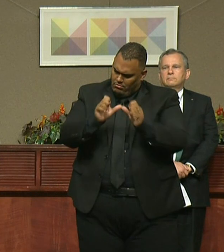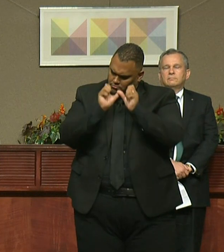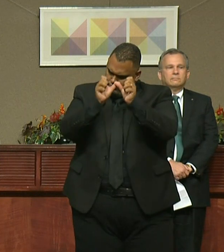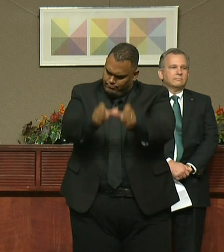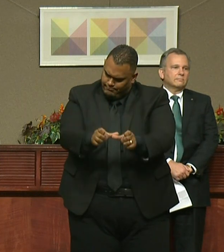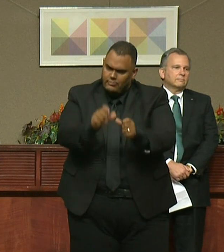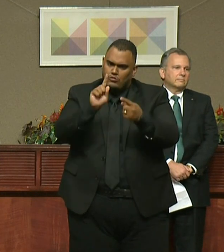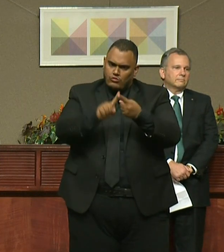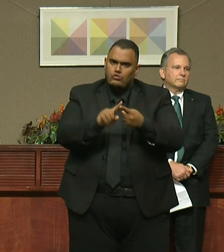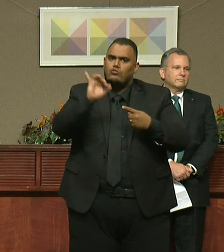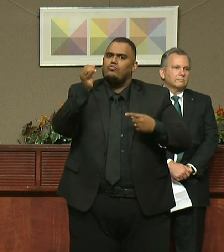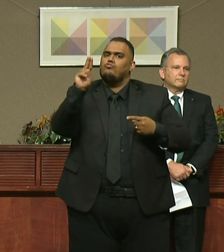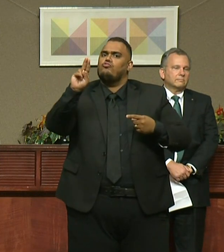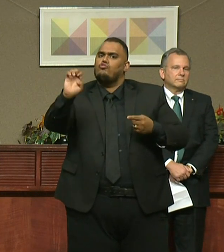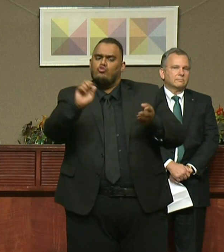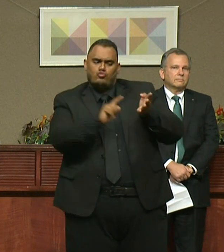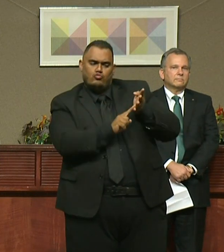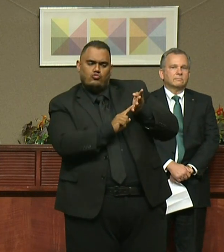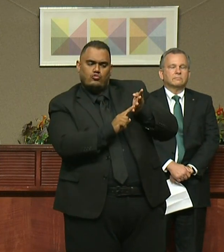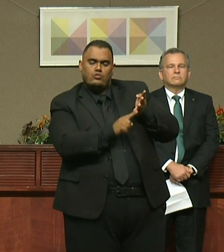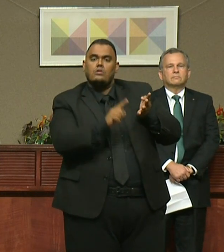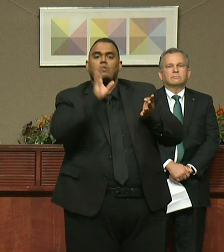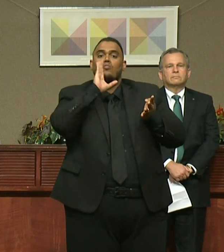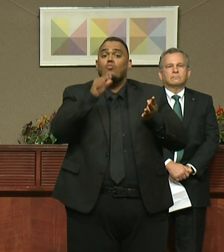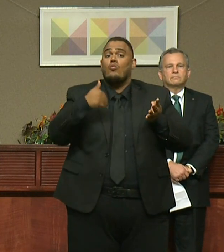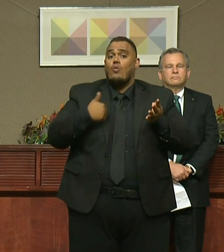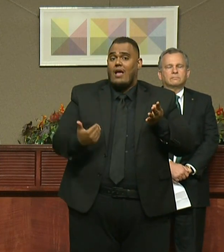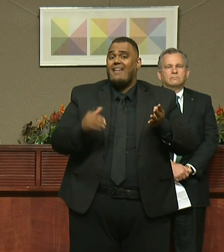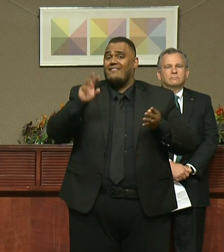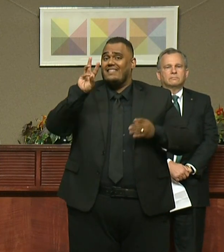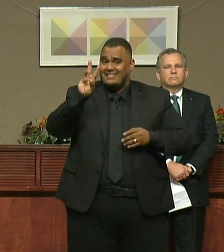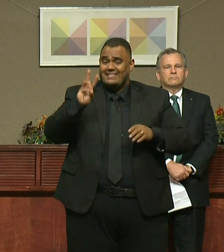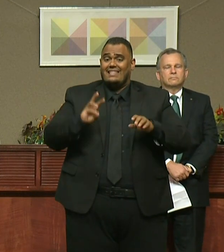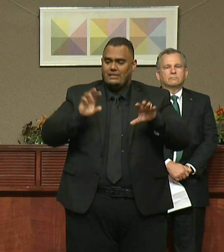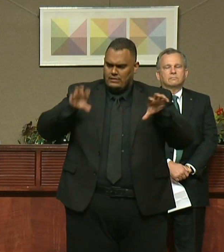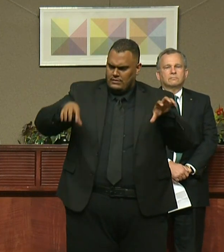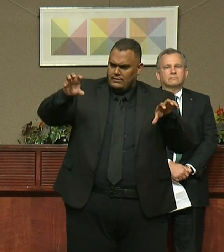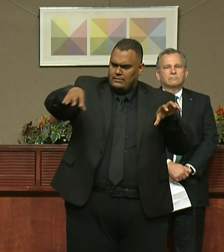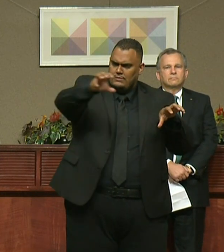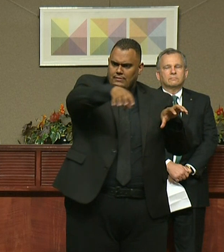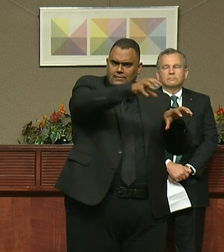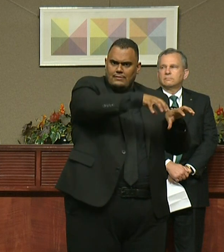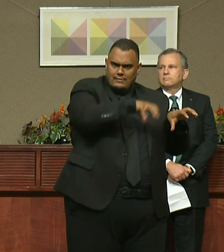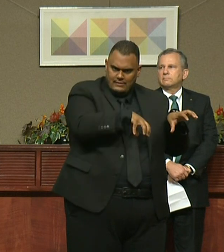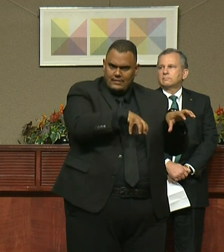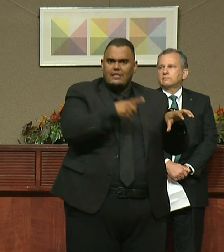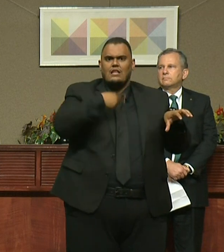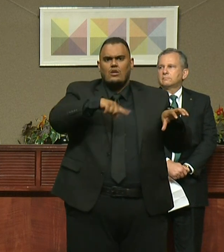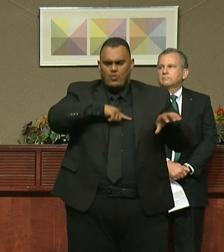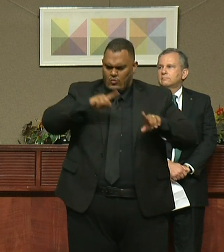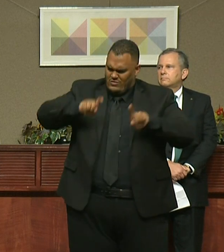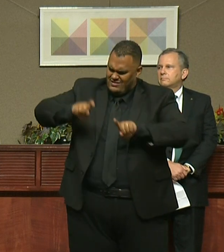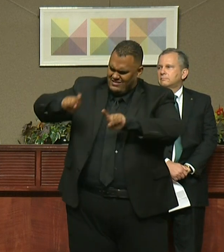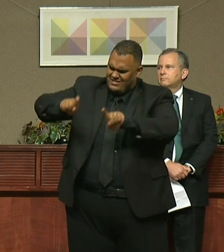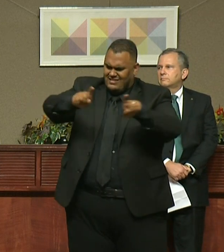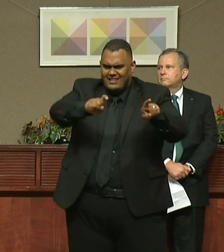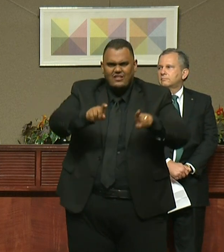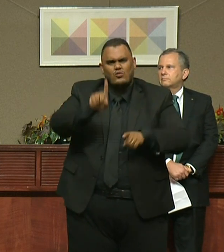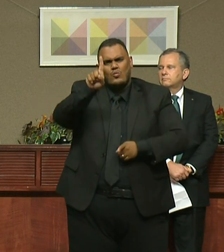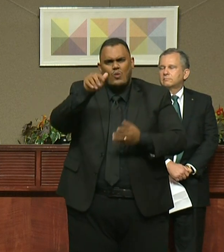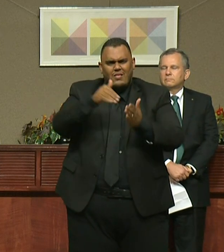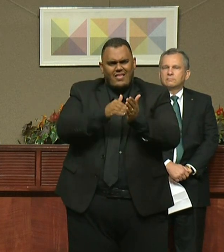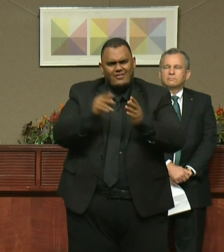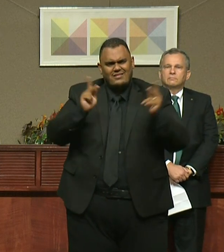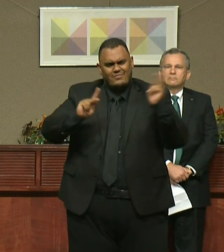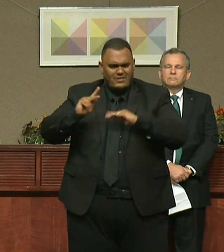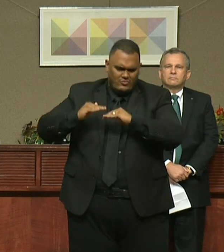6 sites, one each in each of our commission districts, tested over 1,000 people. We'll be going